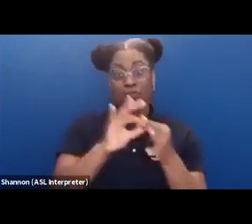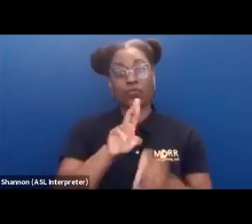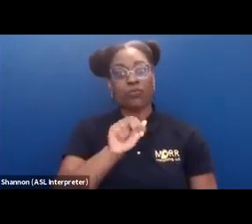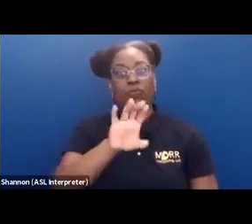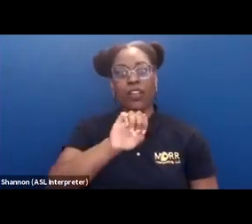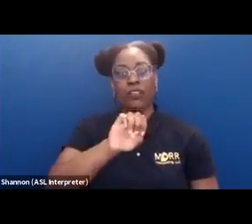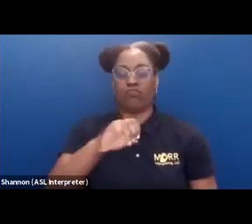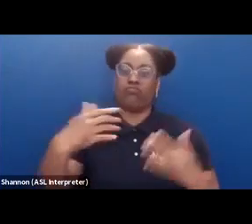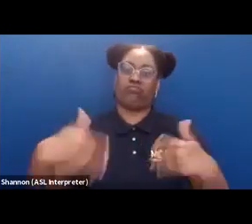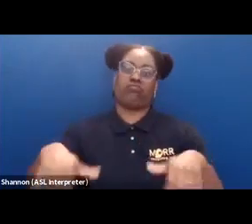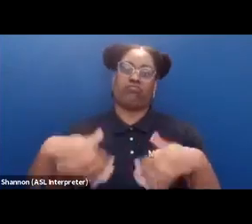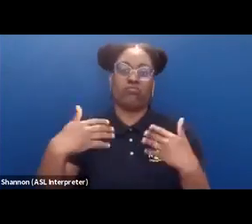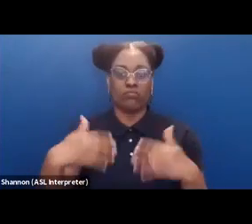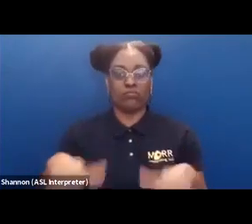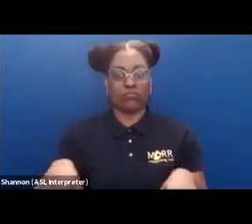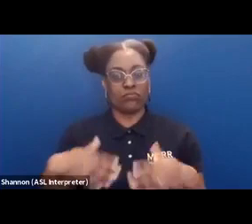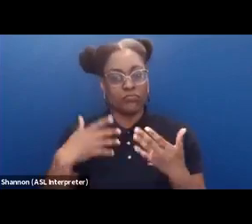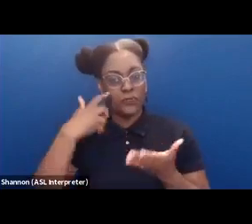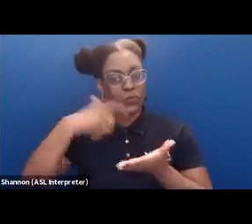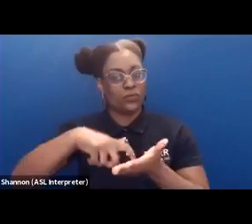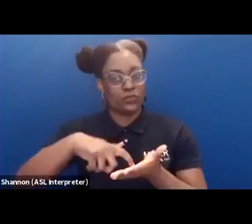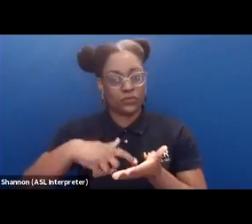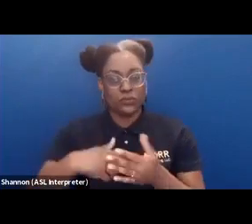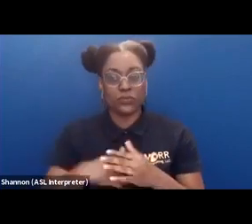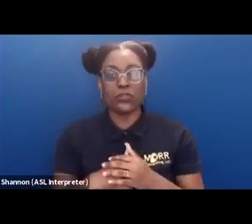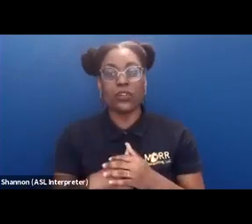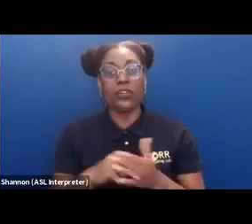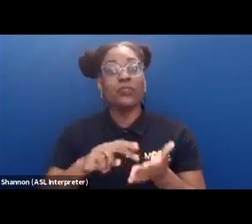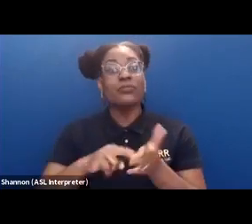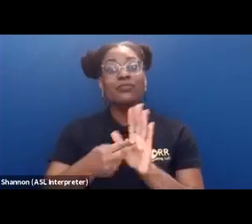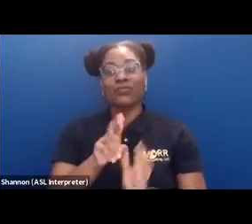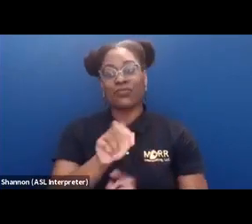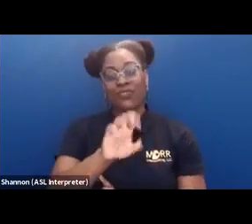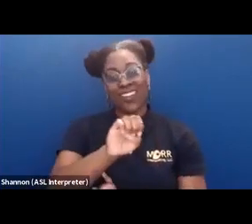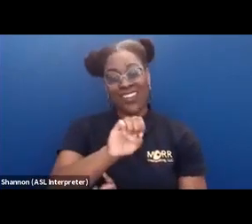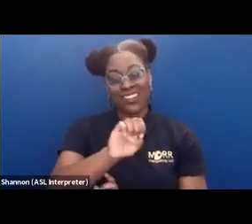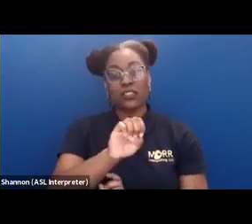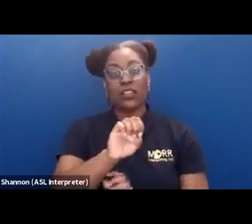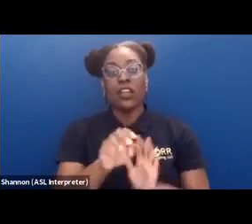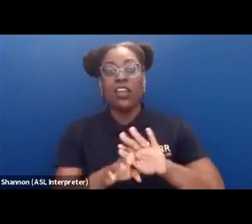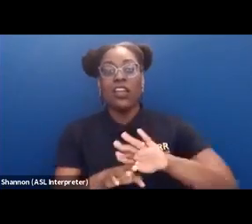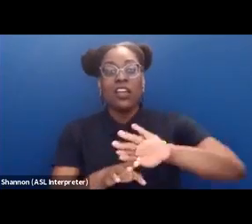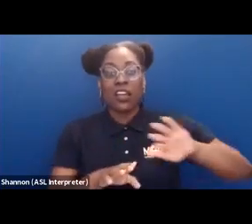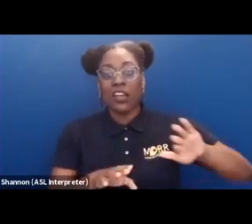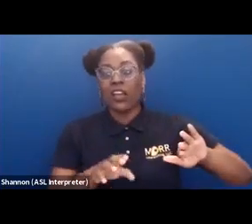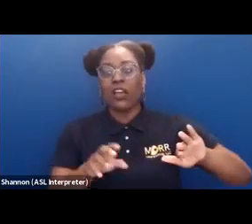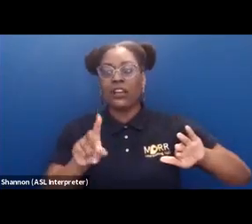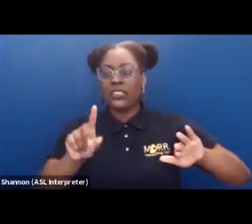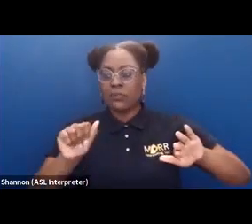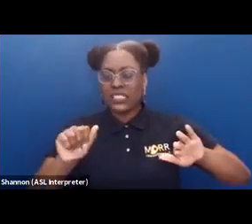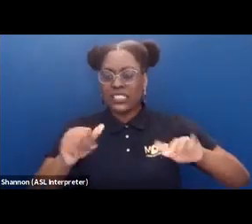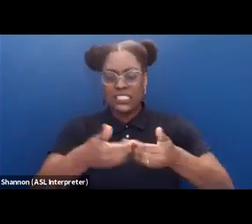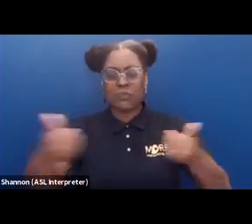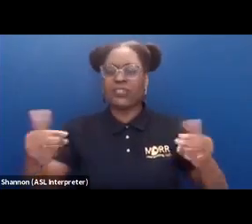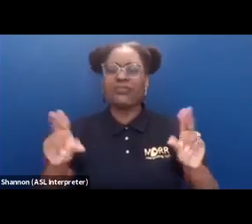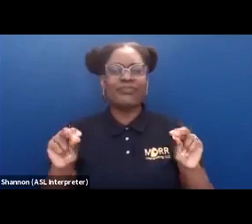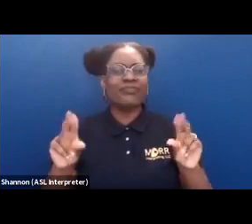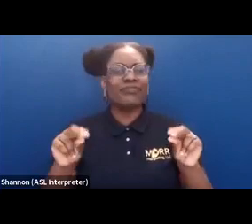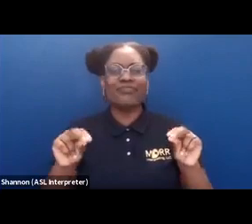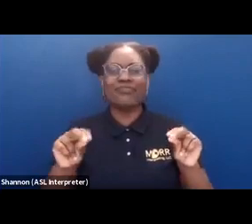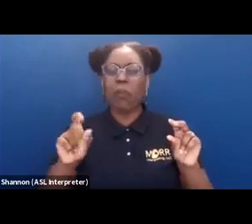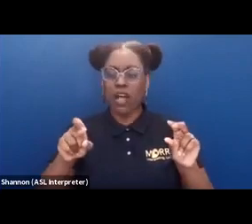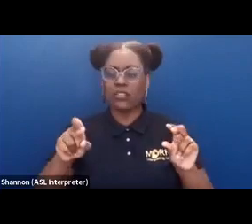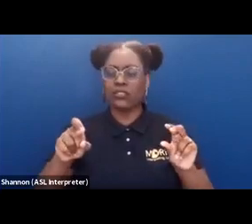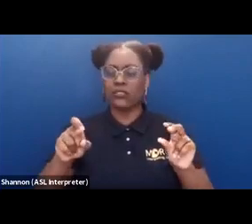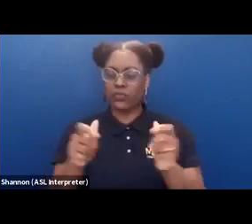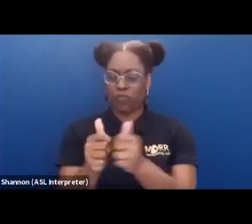so that you cannot talk about race without engaging disability, and you cannot talk about